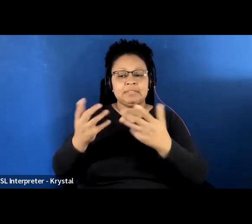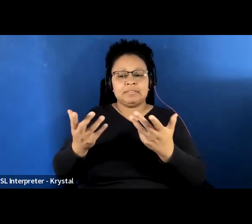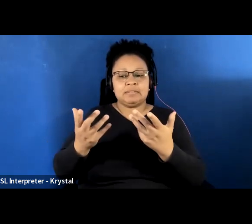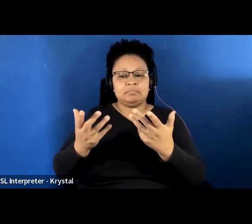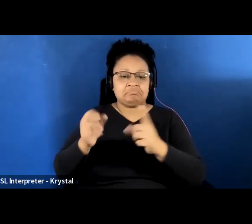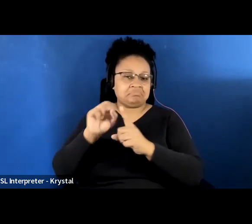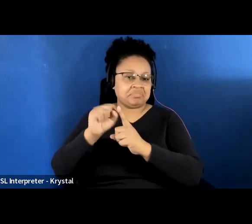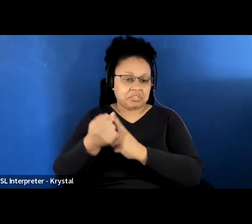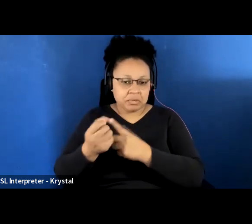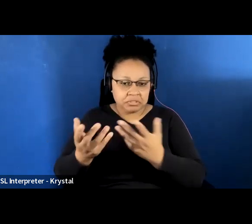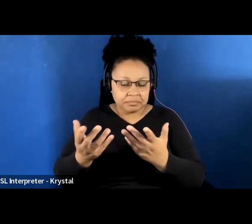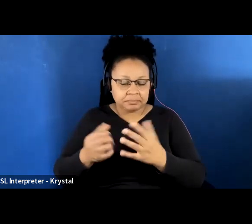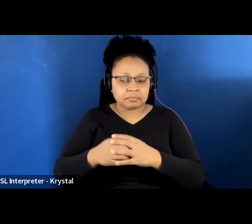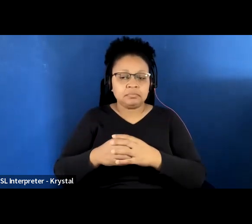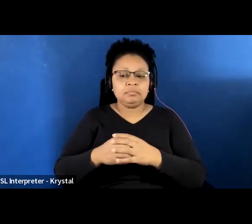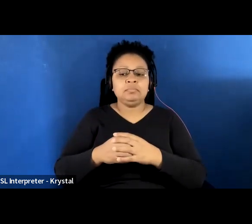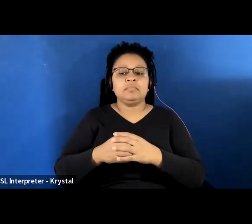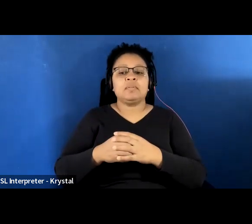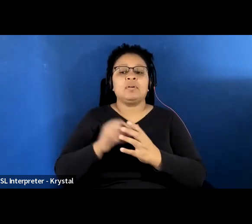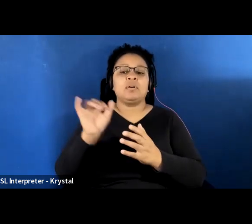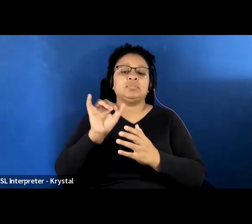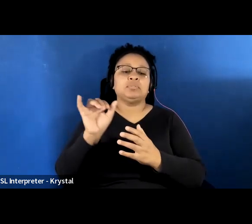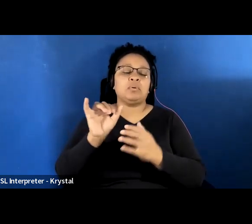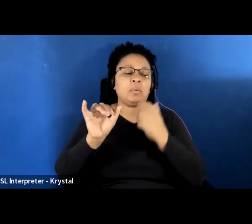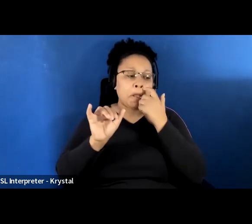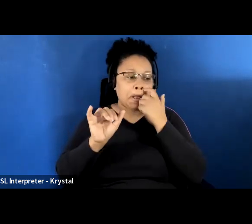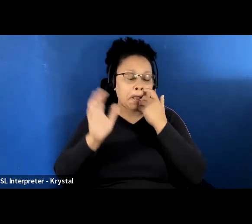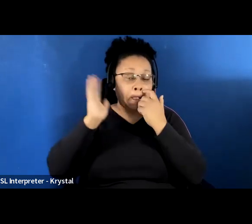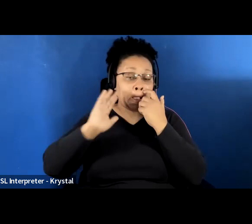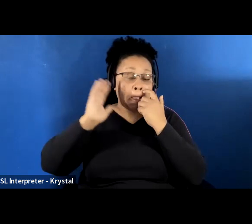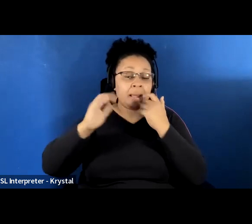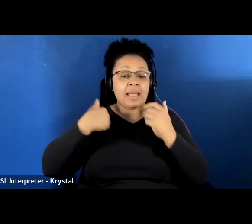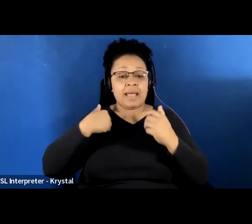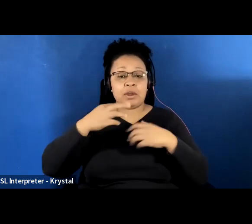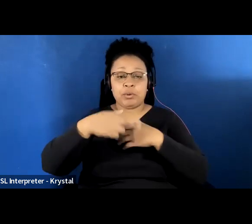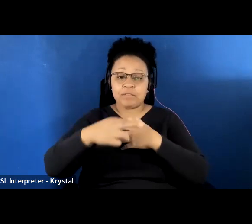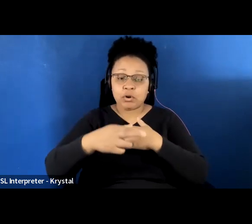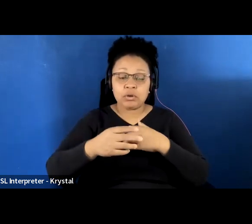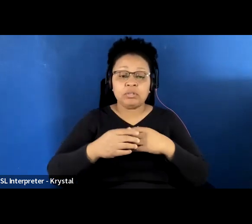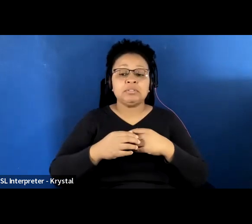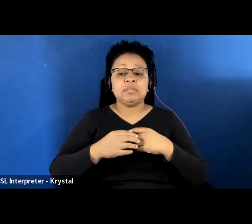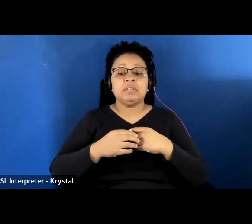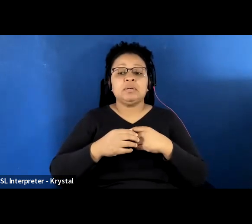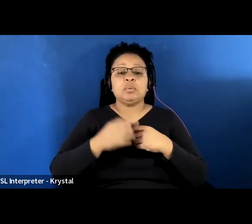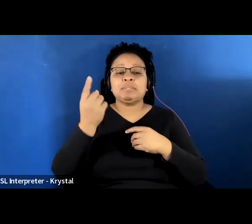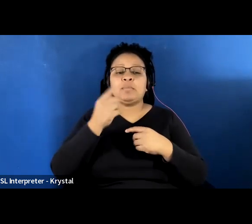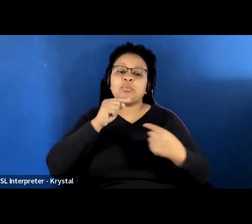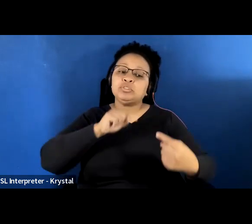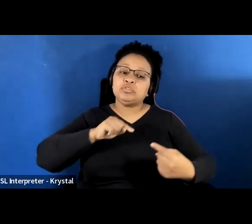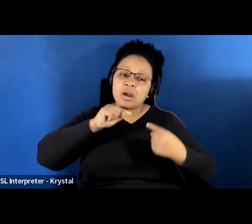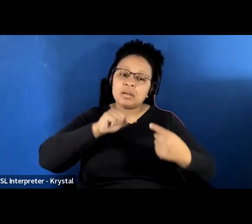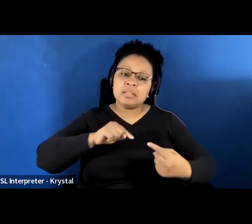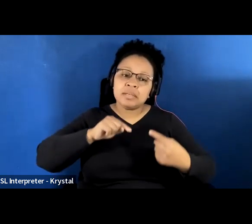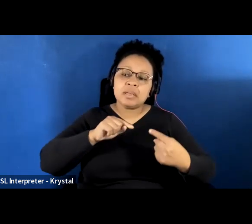what the situation is. We've also done, we used to get referrals in my last job. When someone was struggling, someone else would